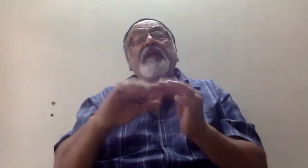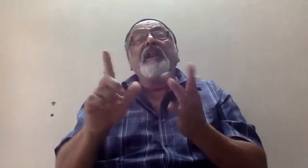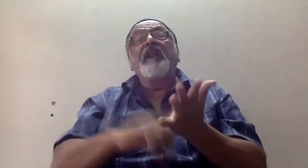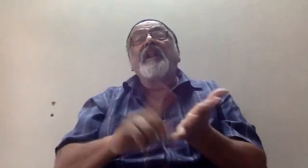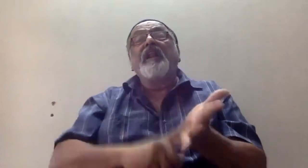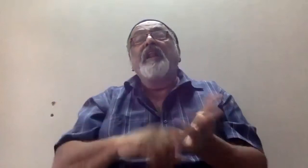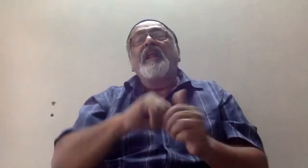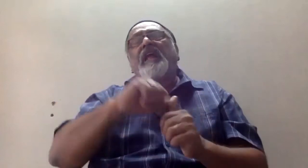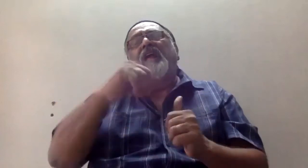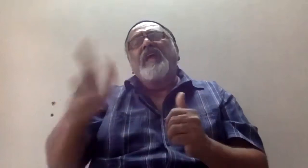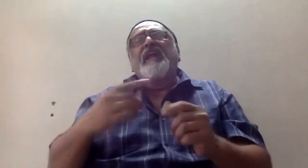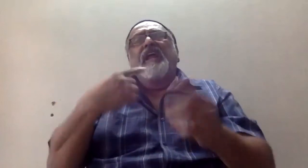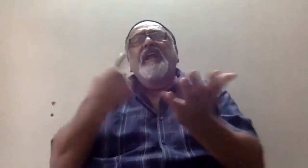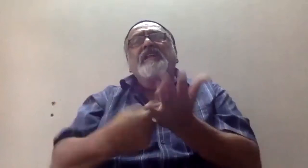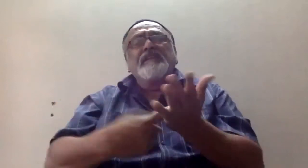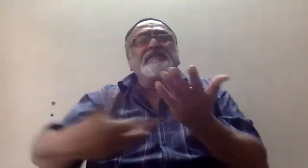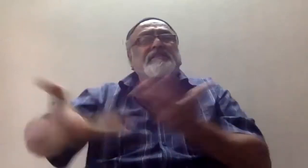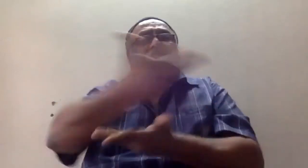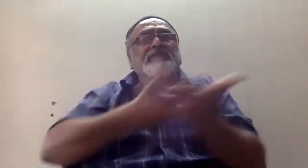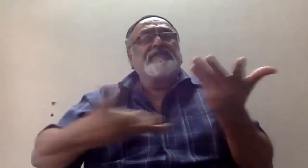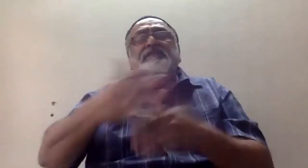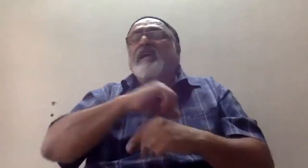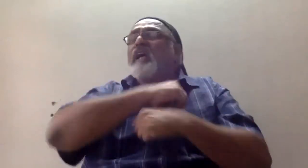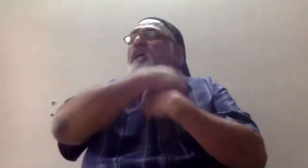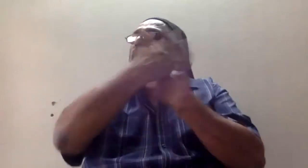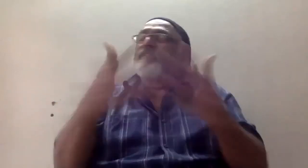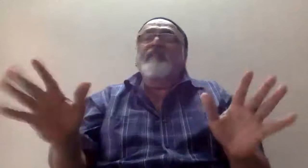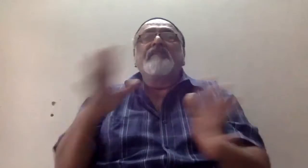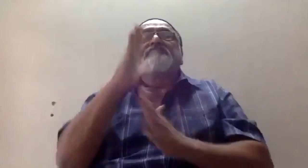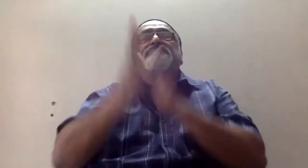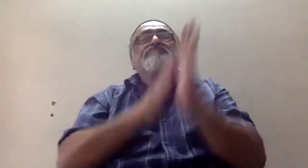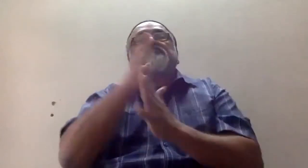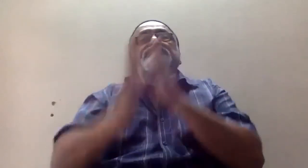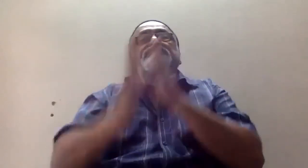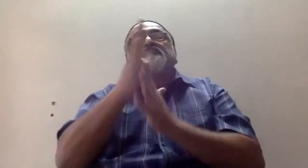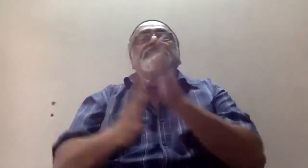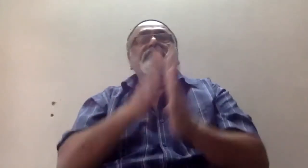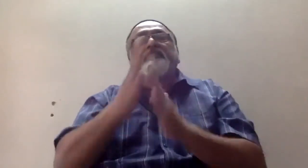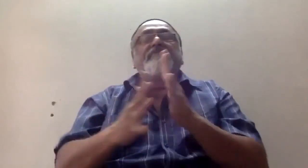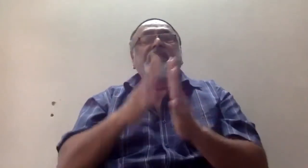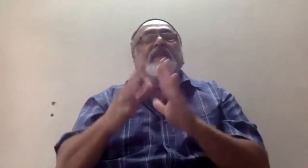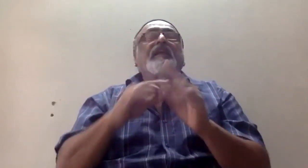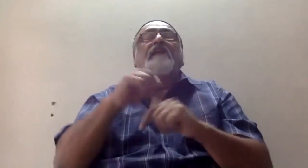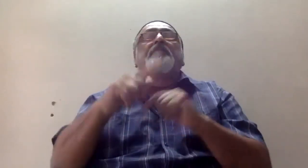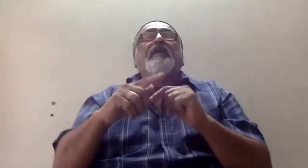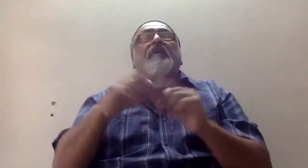any discussion that happens, everything is simultaneously signed in the parliament. So that has become an official